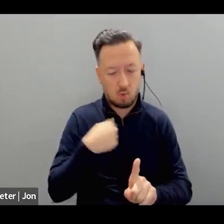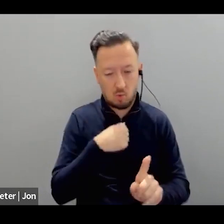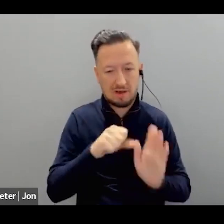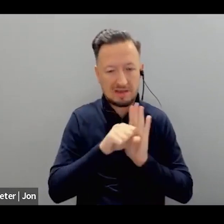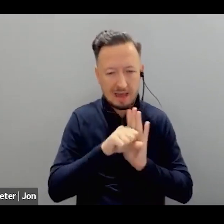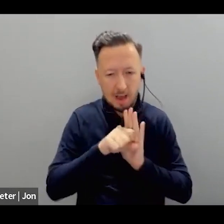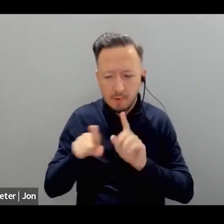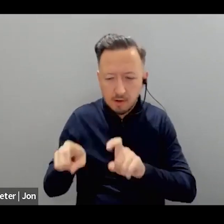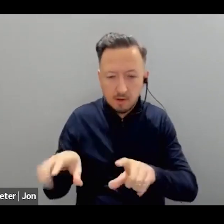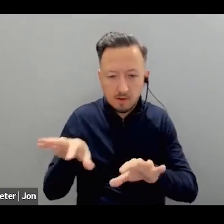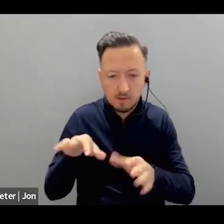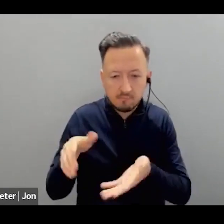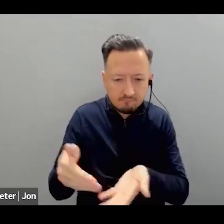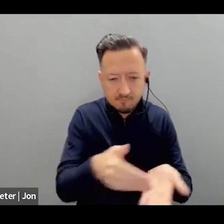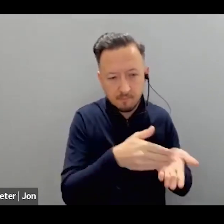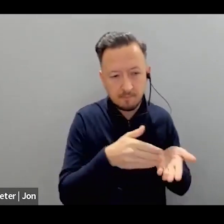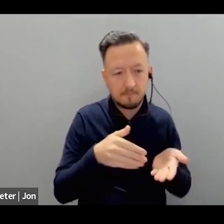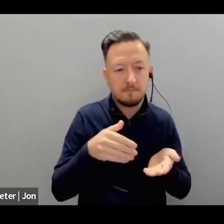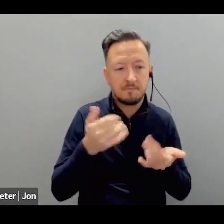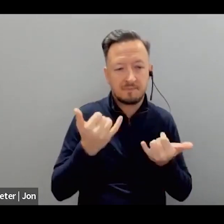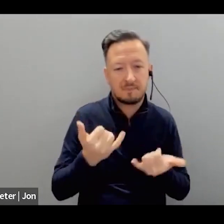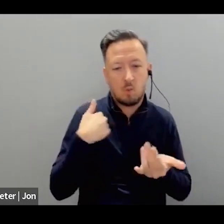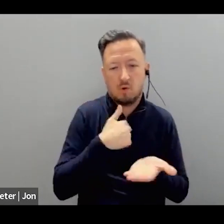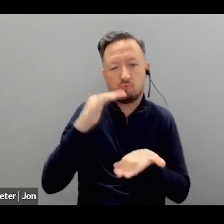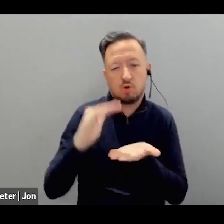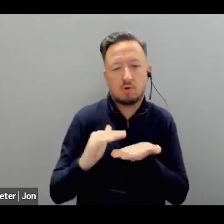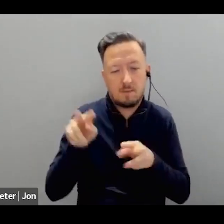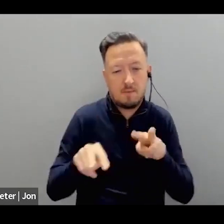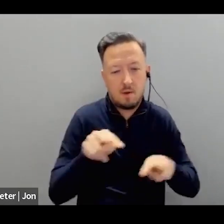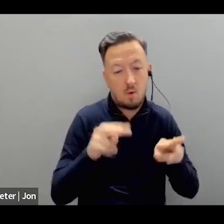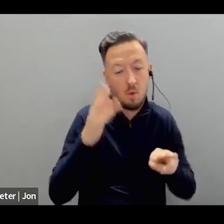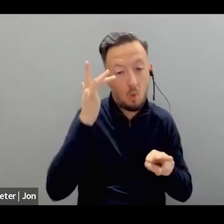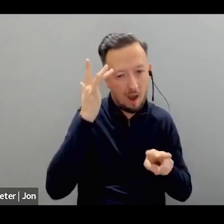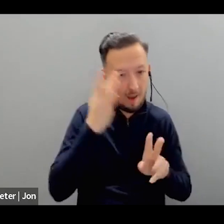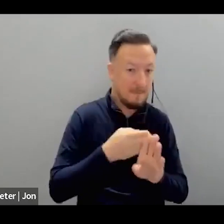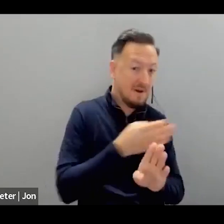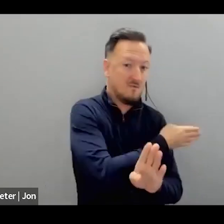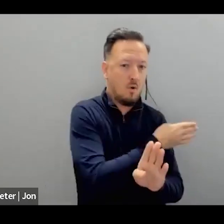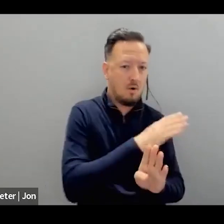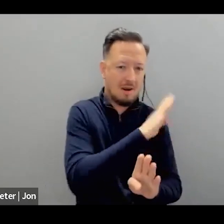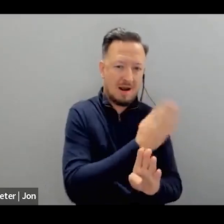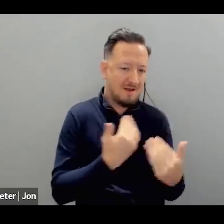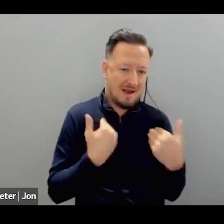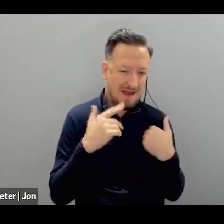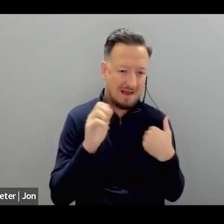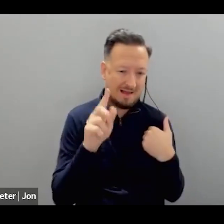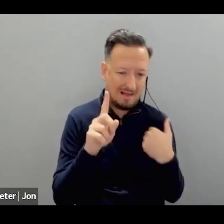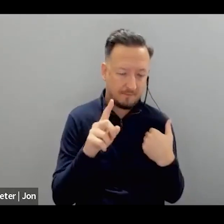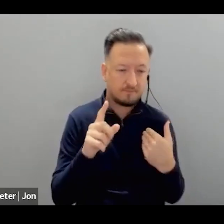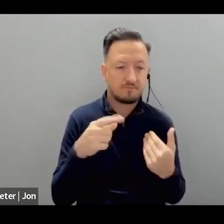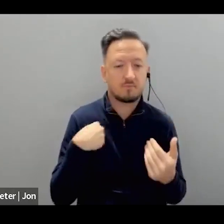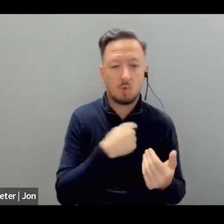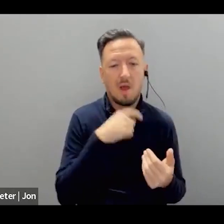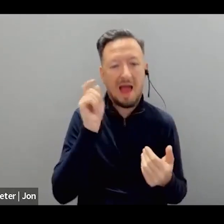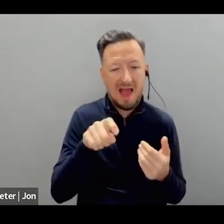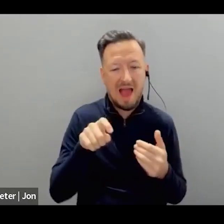pool of homes. Right now, we're at reduced monitoring because we've proven that we've not had a lead issue. So we are required to sample at least 50